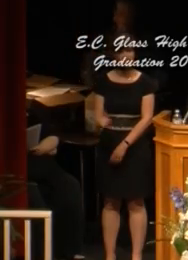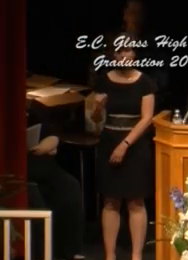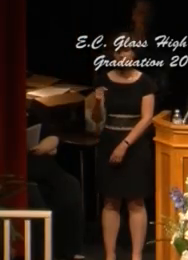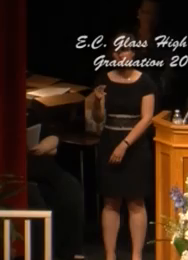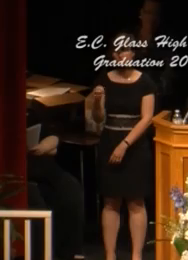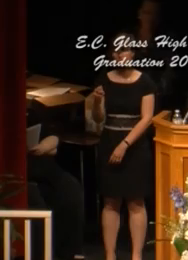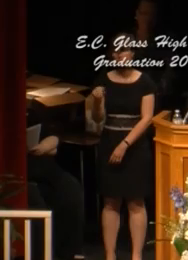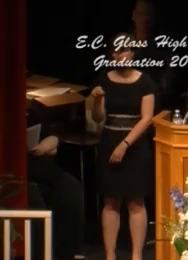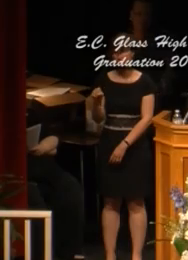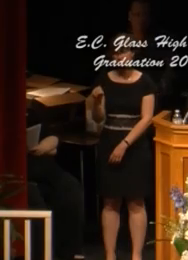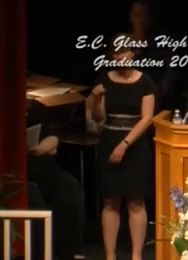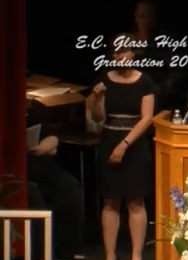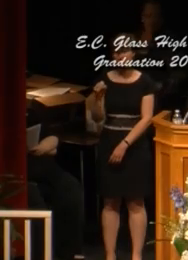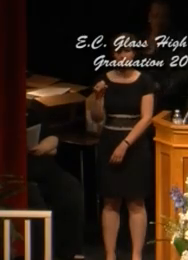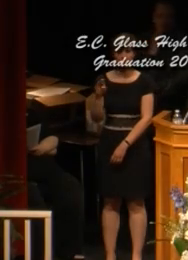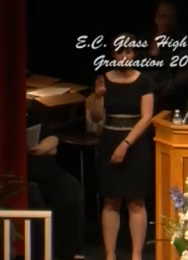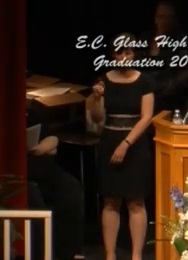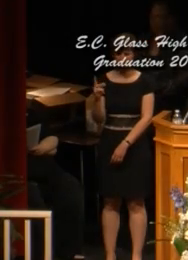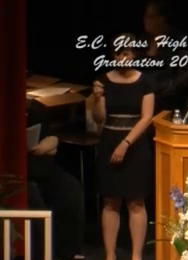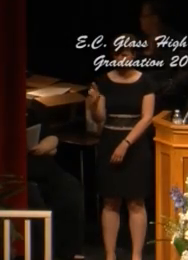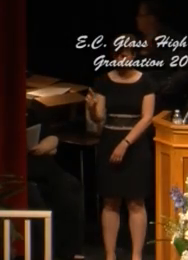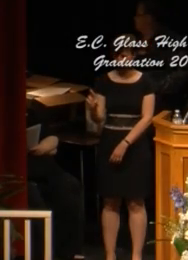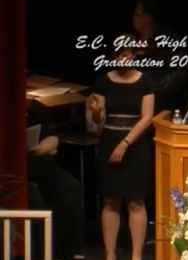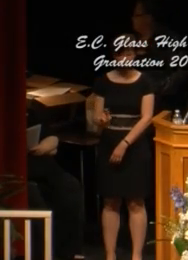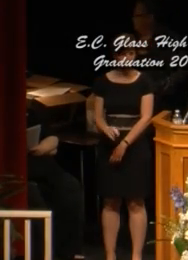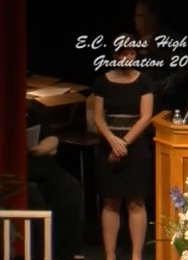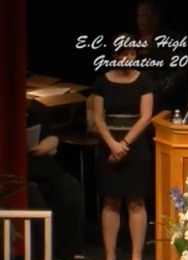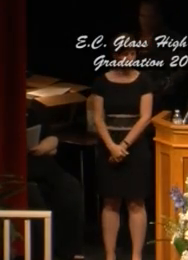Thomas McCall Baker.